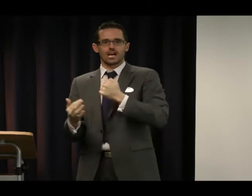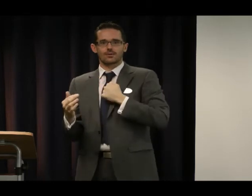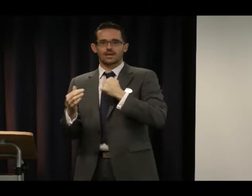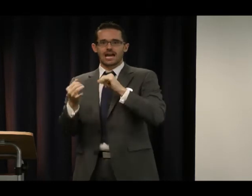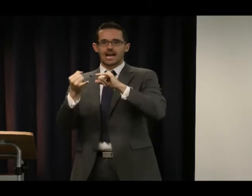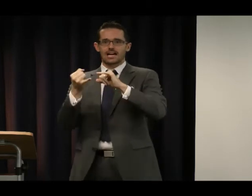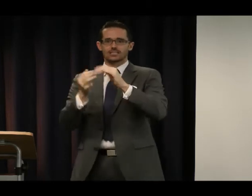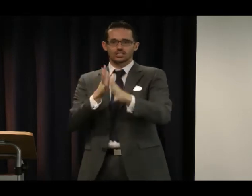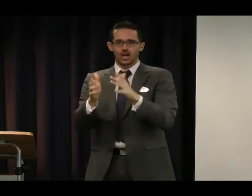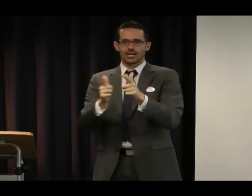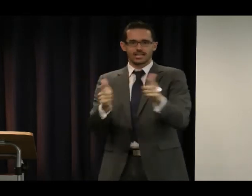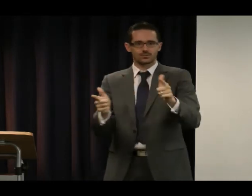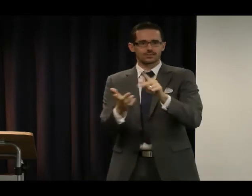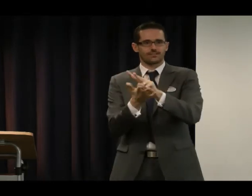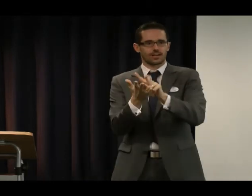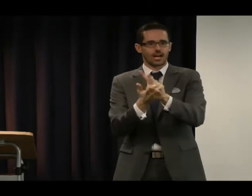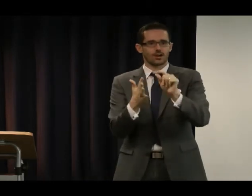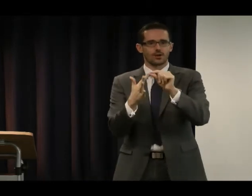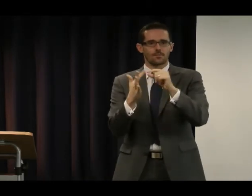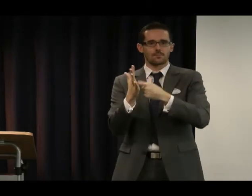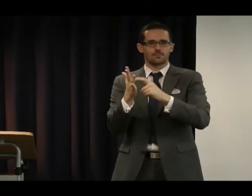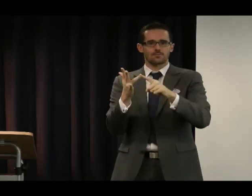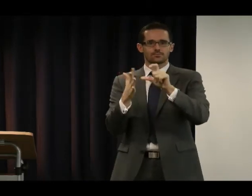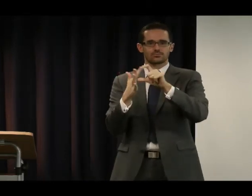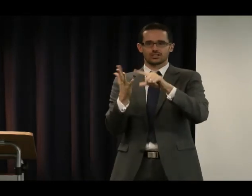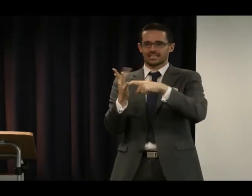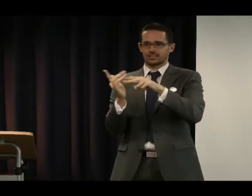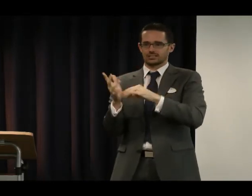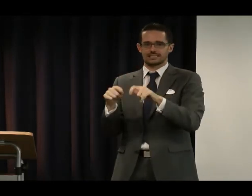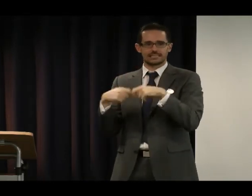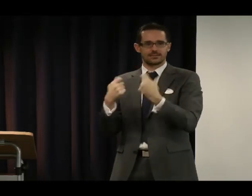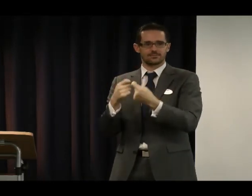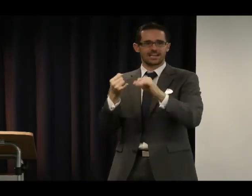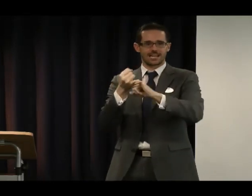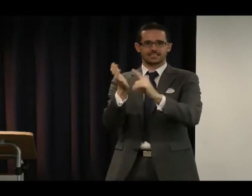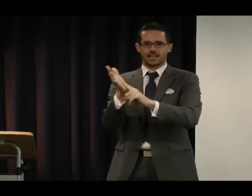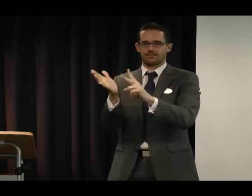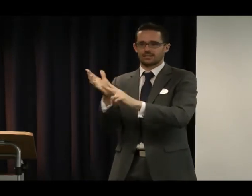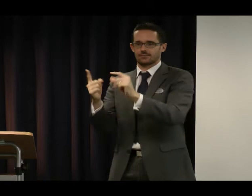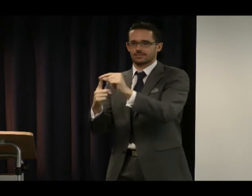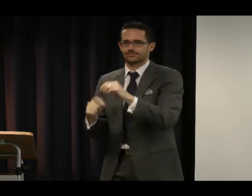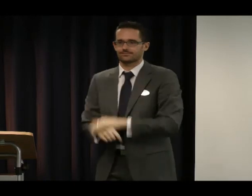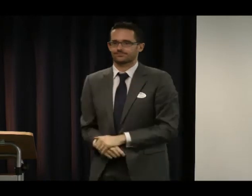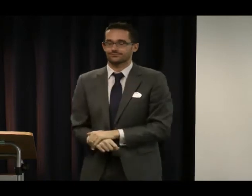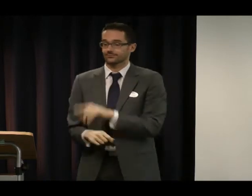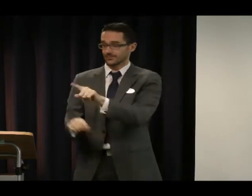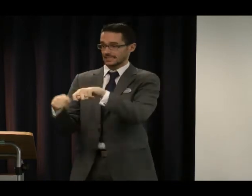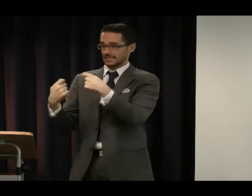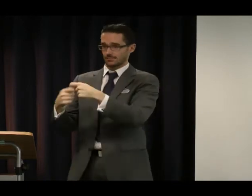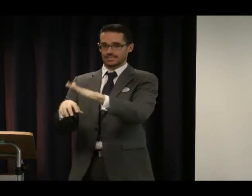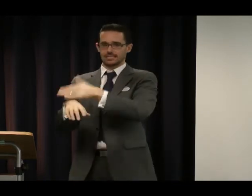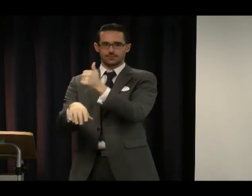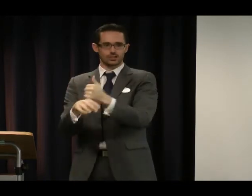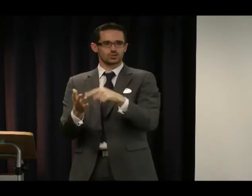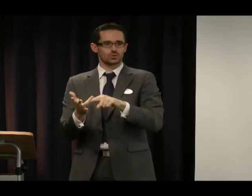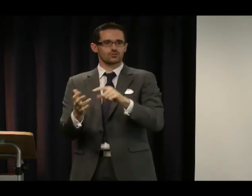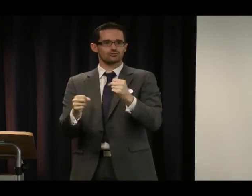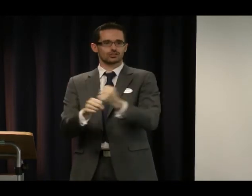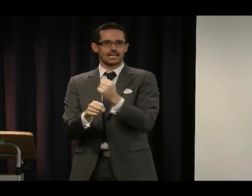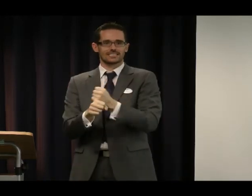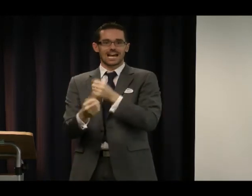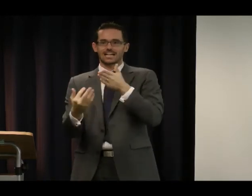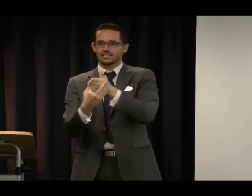This video was produced through our Sign Language Video Productions service, SLVP.